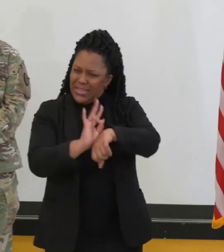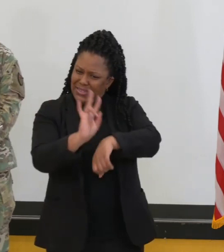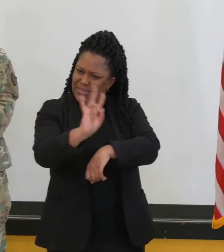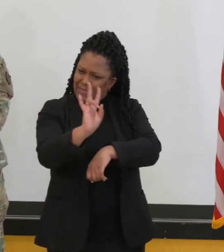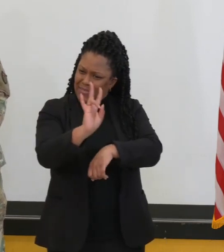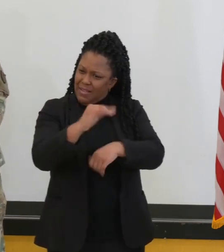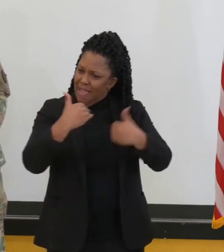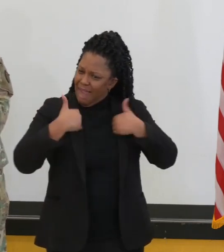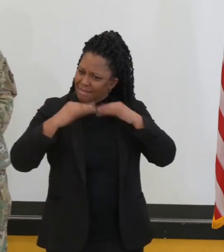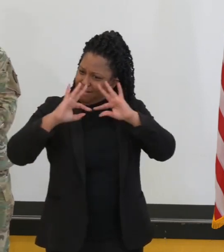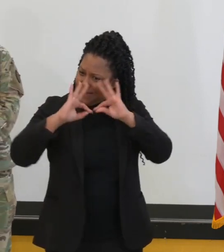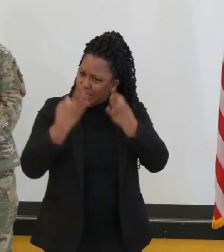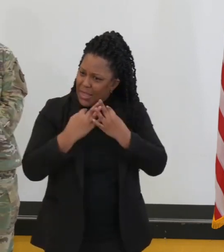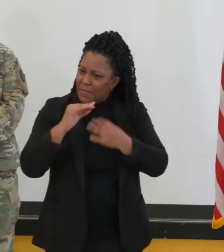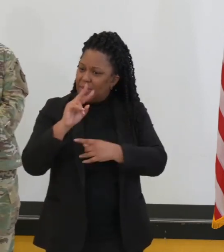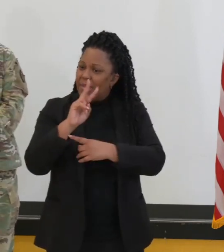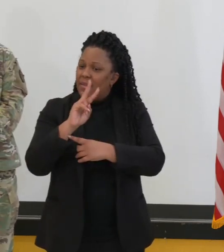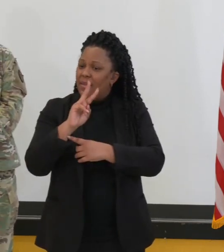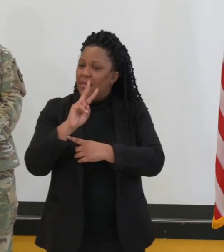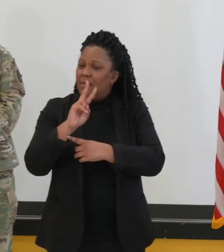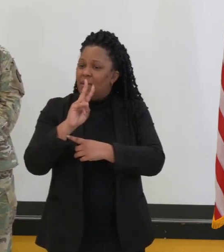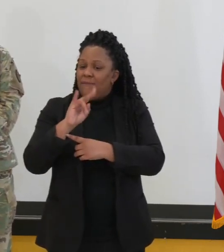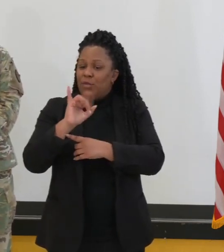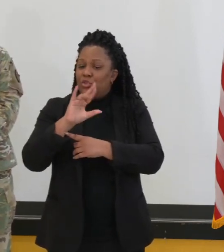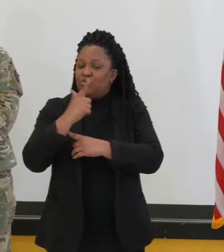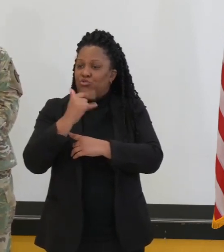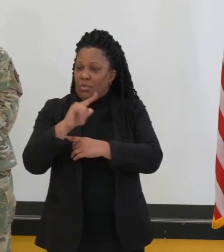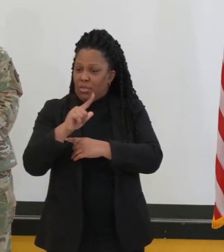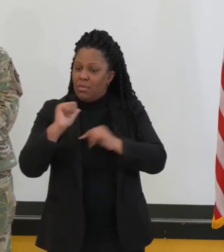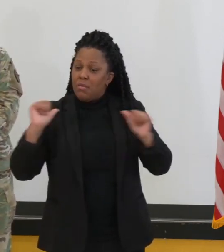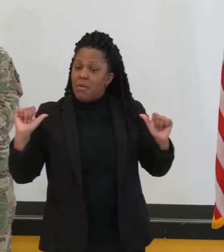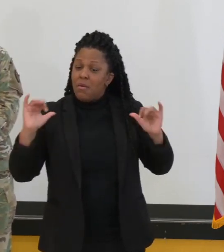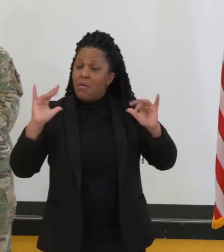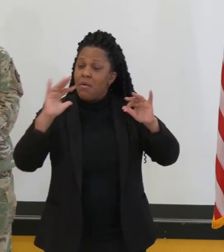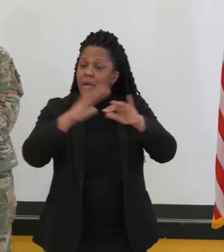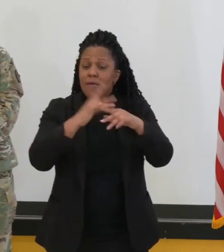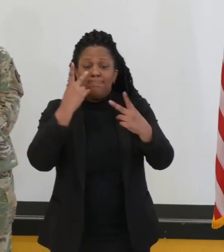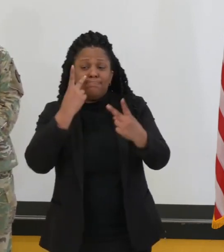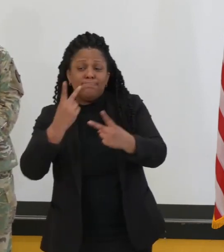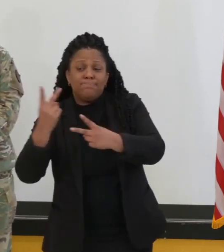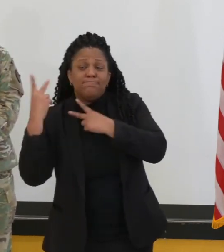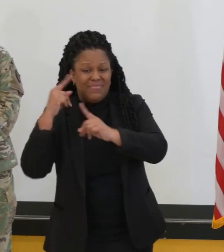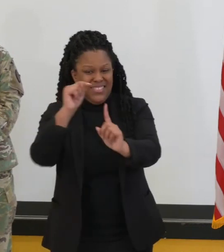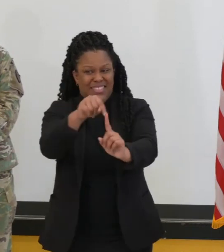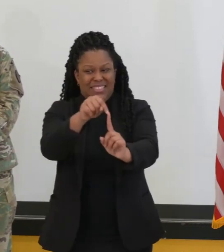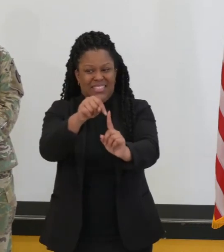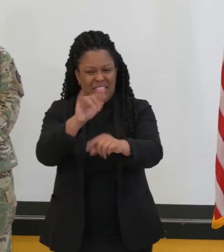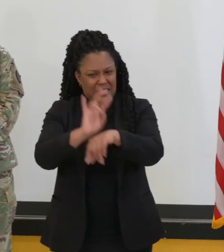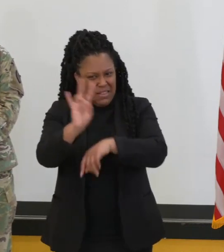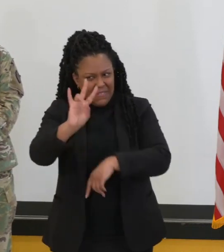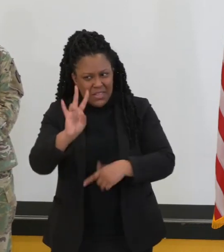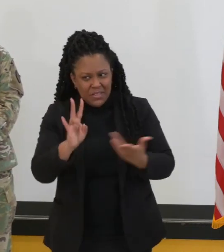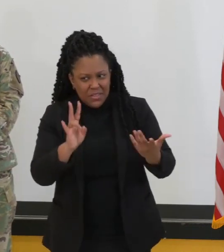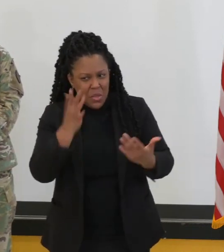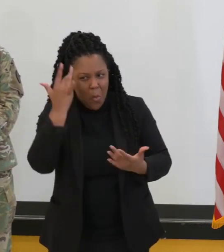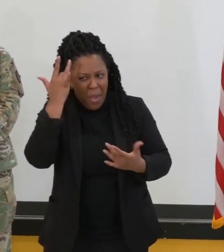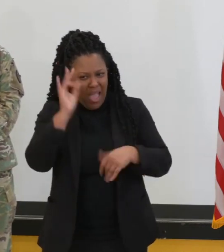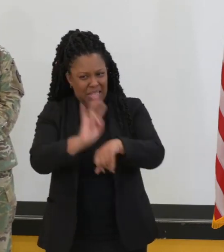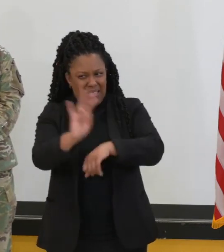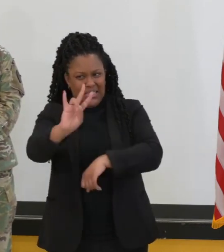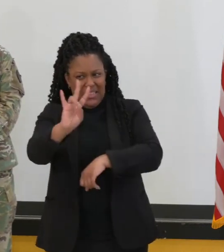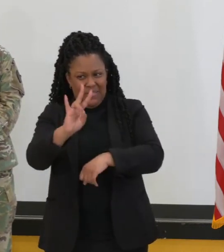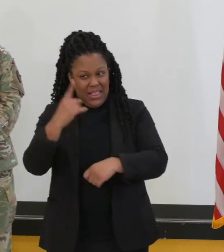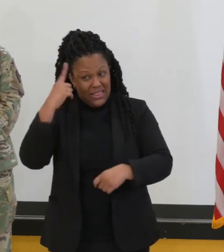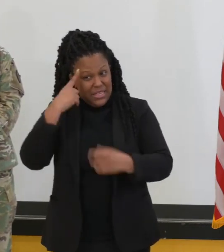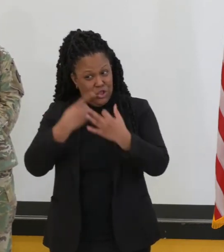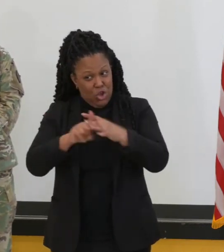believe, it started at 8 o'clock, correct? Why the earlier curfew? So the question is why an earlier curfew? And the